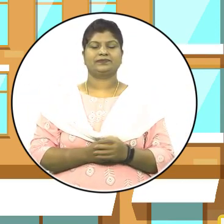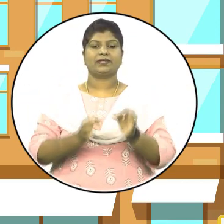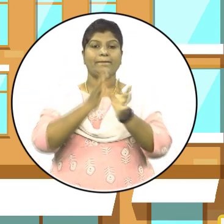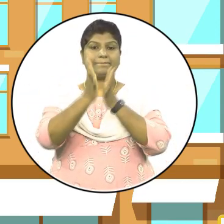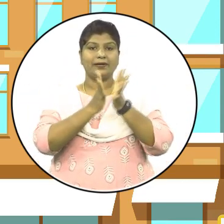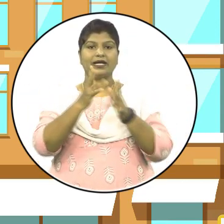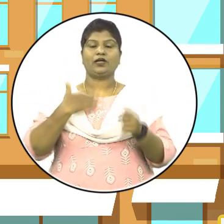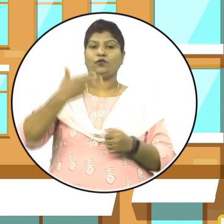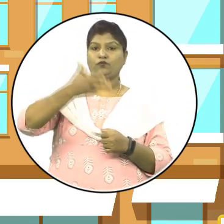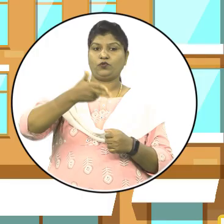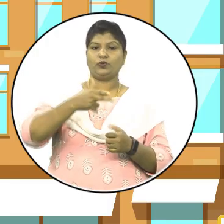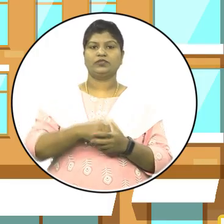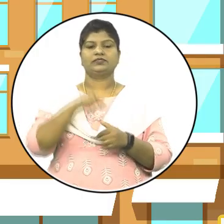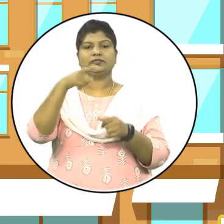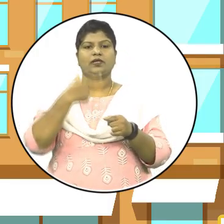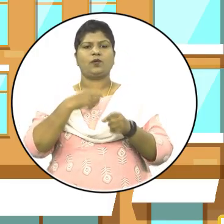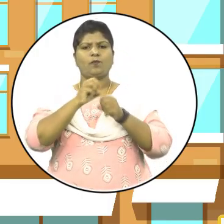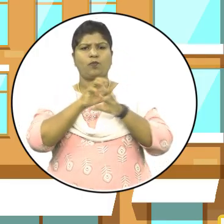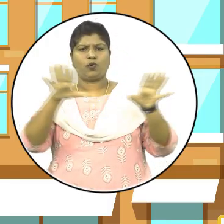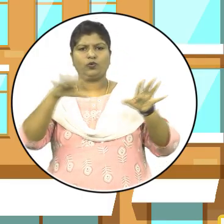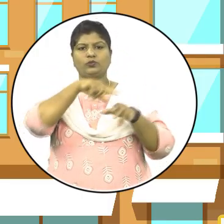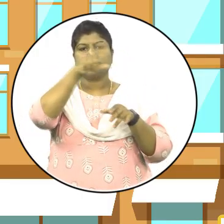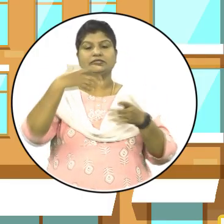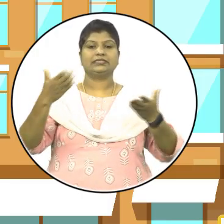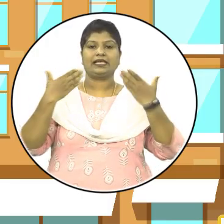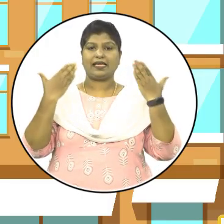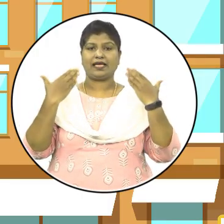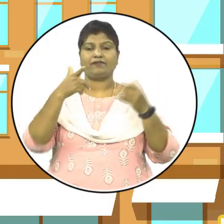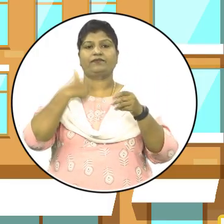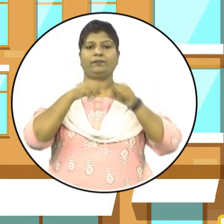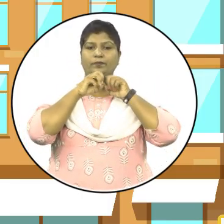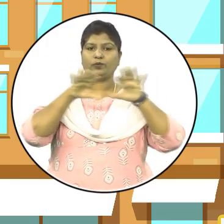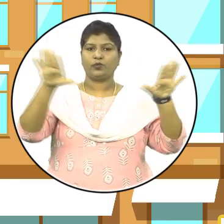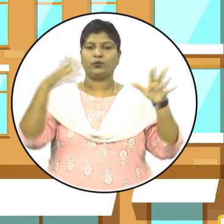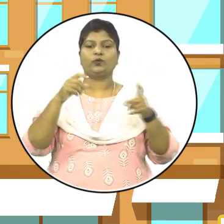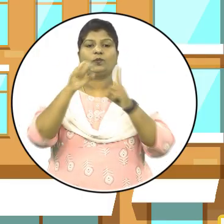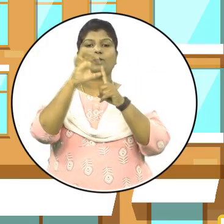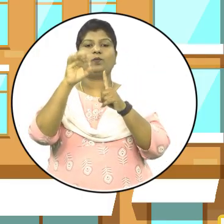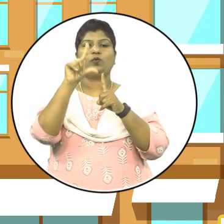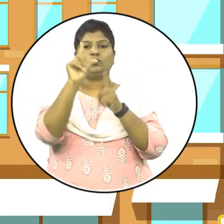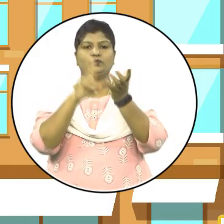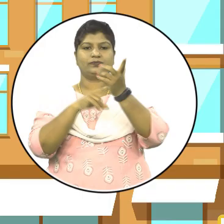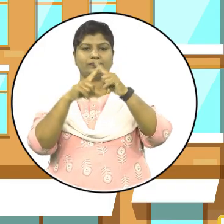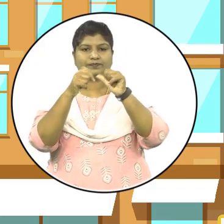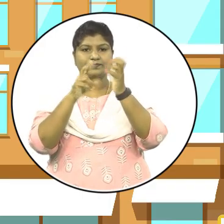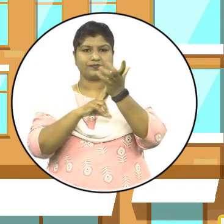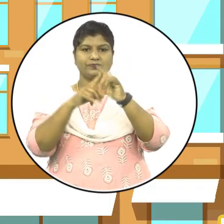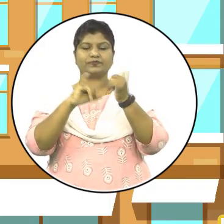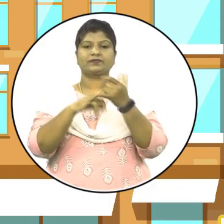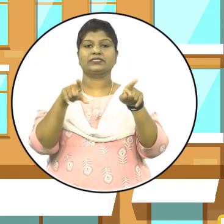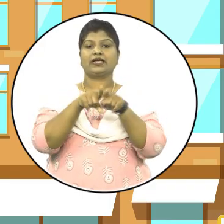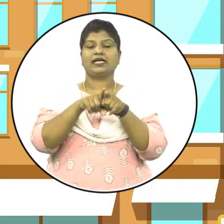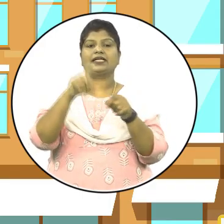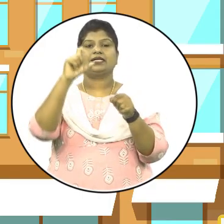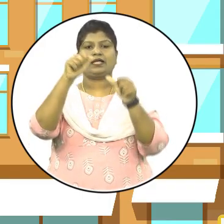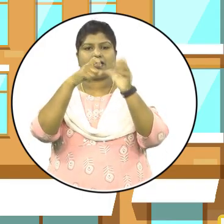Burning fuels pollute the air, producing pollutants like carbon